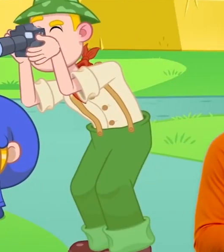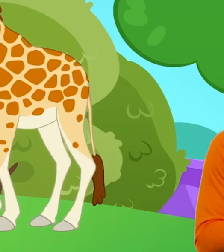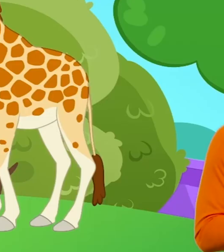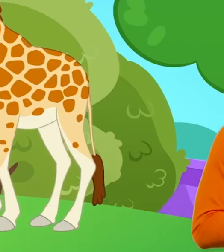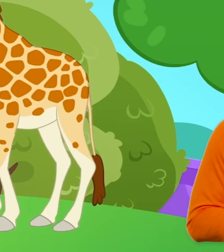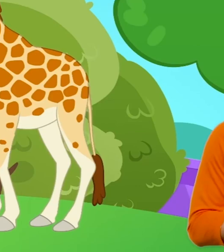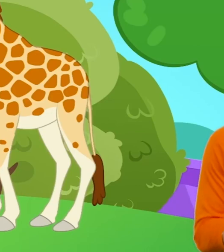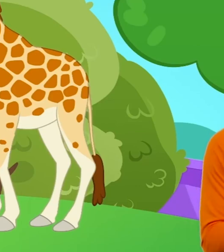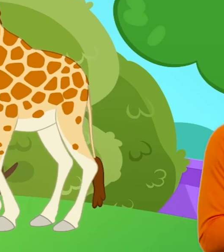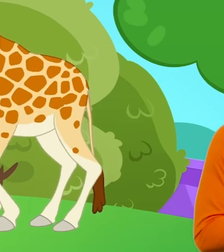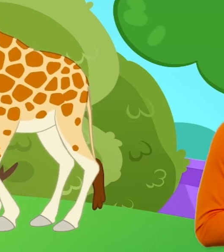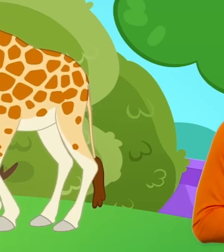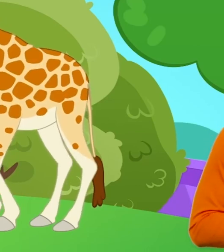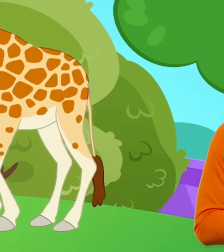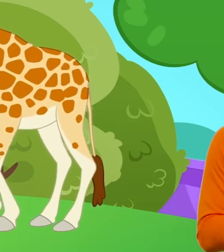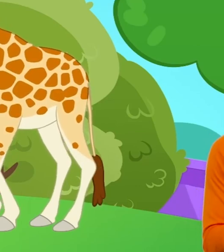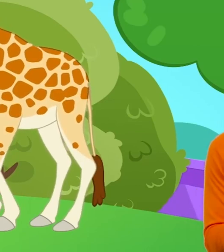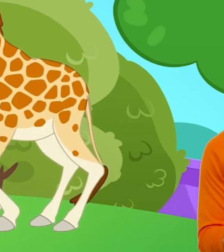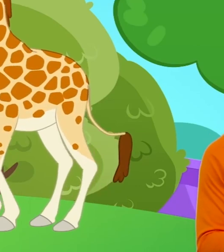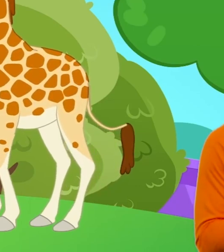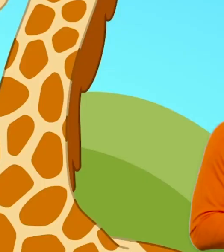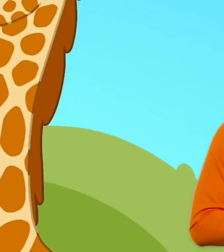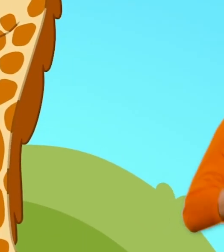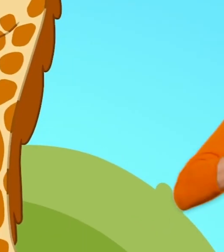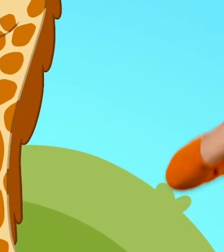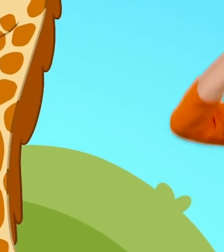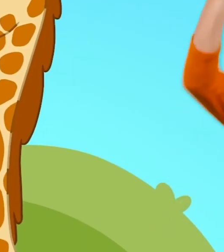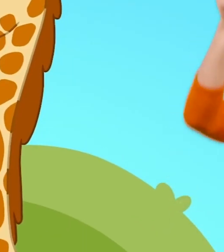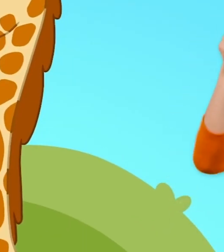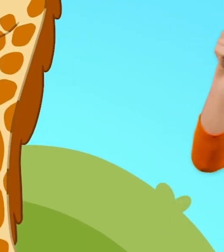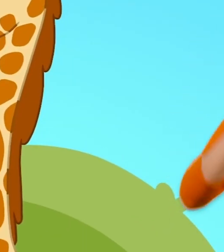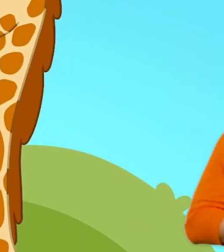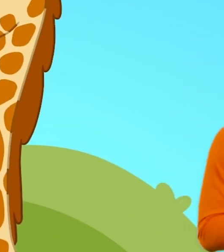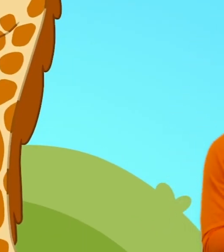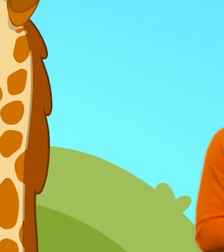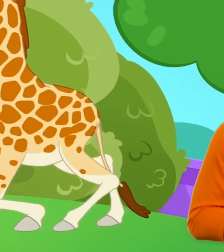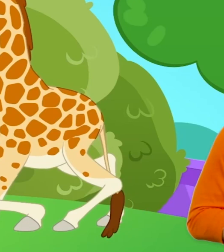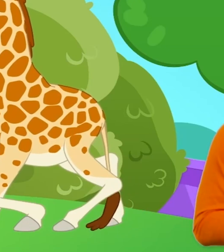Giraffe!